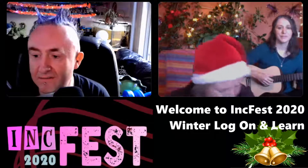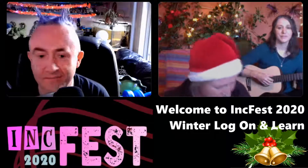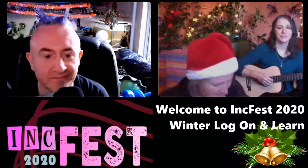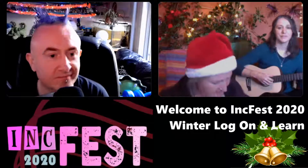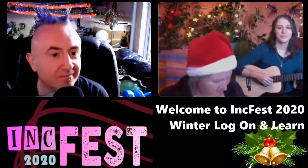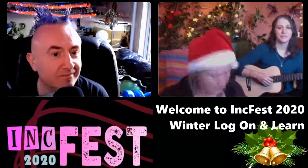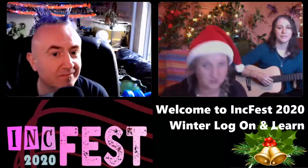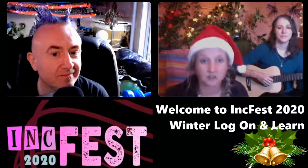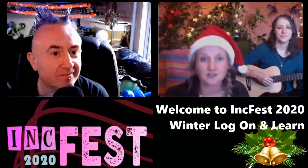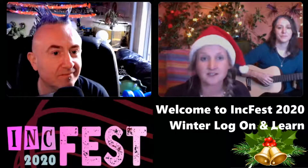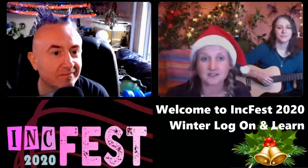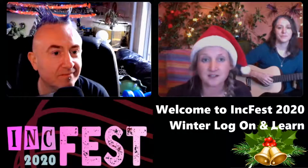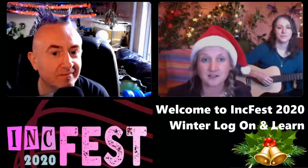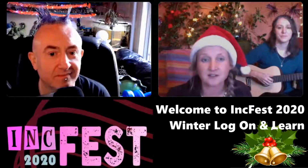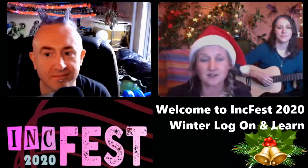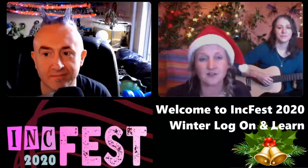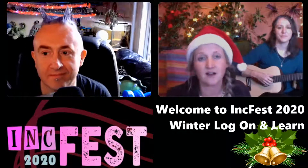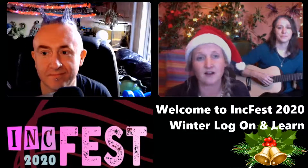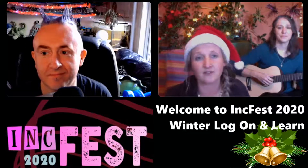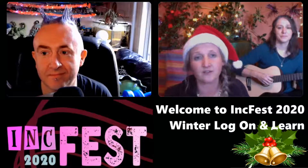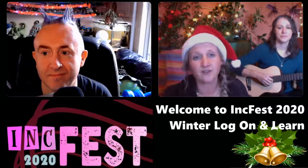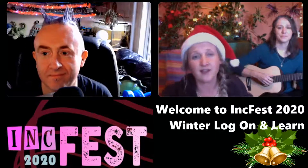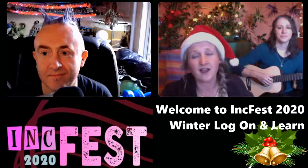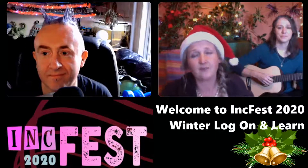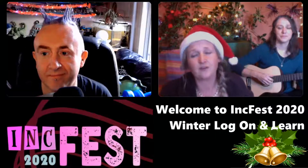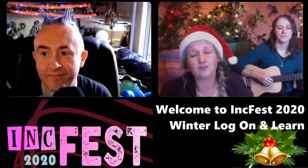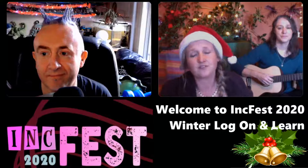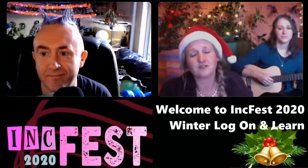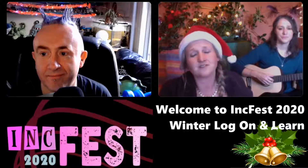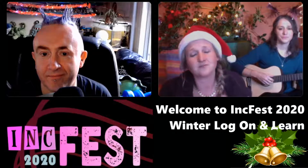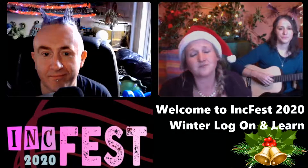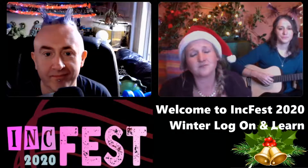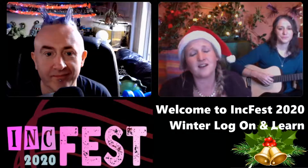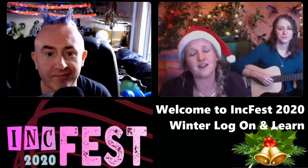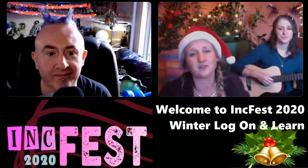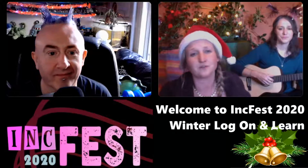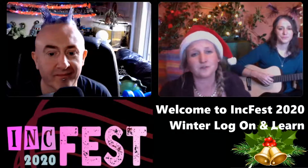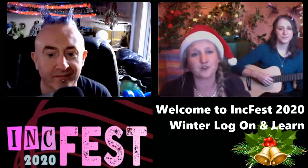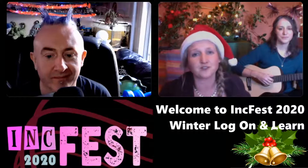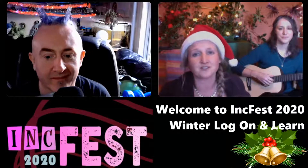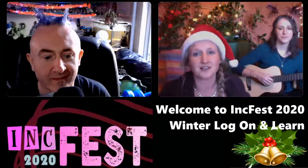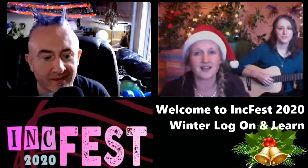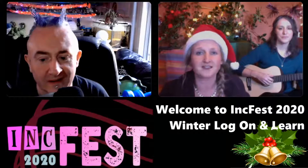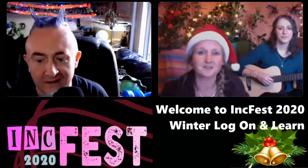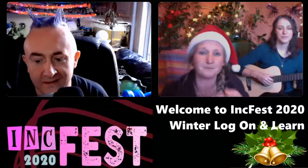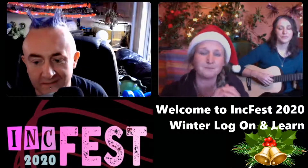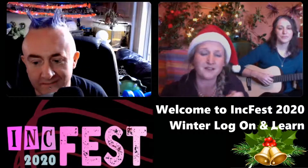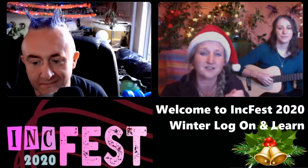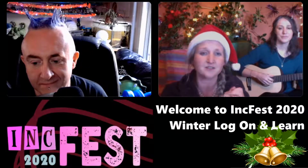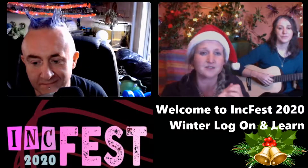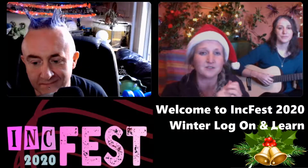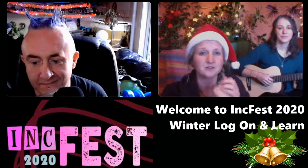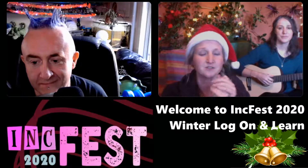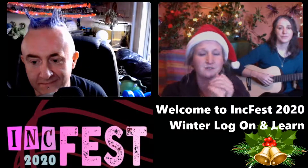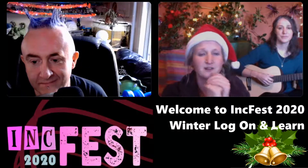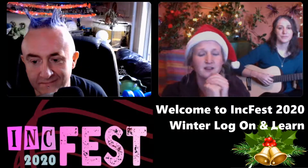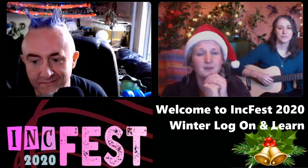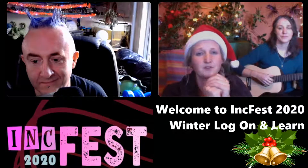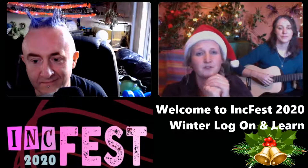had this opportunity to sing to you live, and we've sung some really beautiful songs today and some bits of the songs, which are really beautiful and